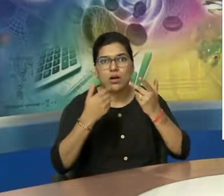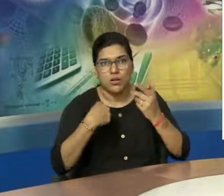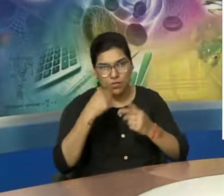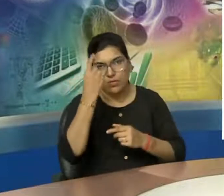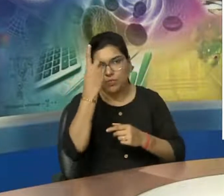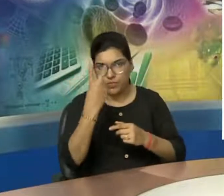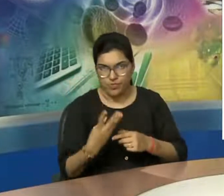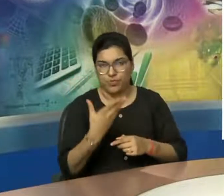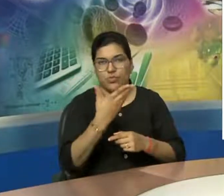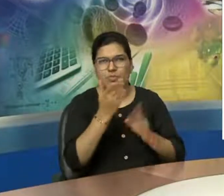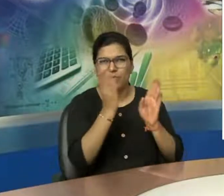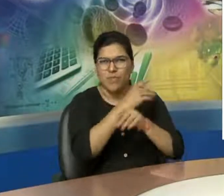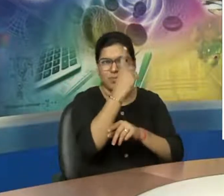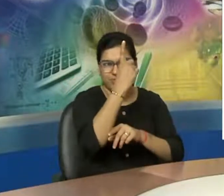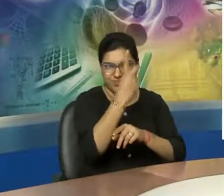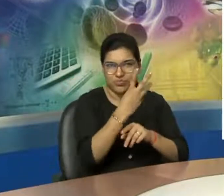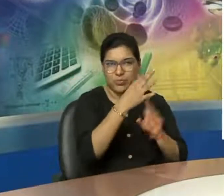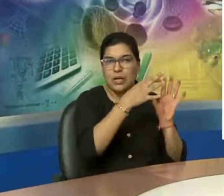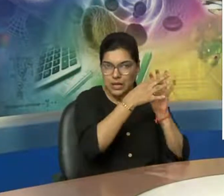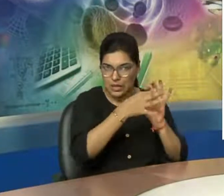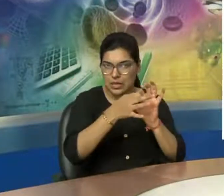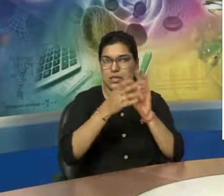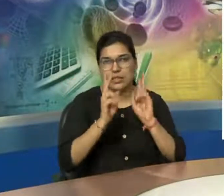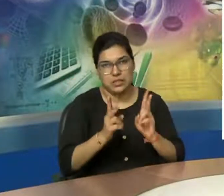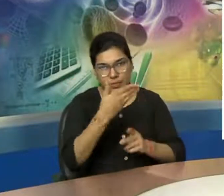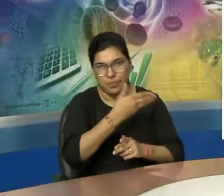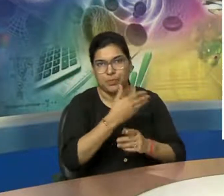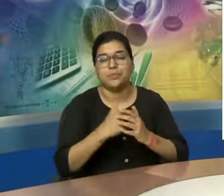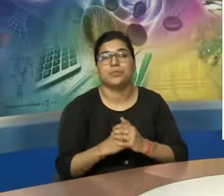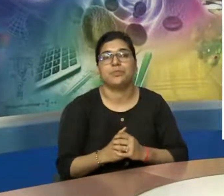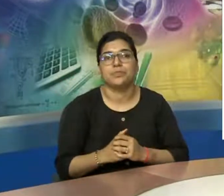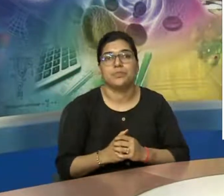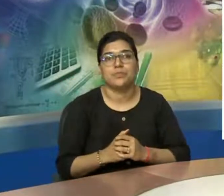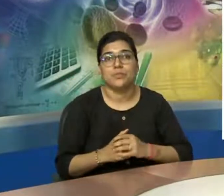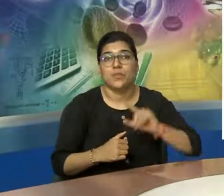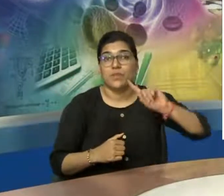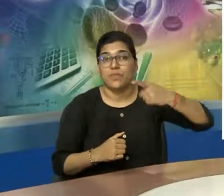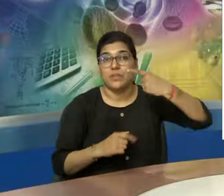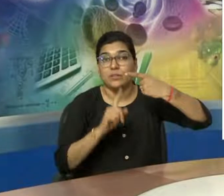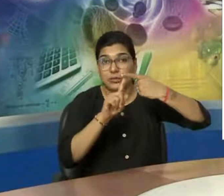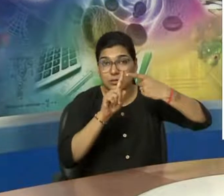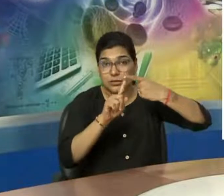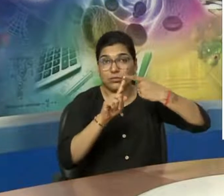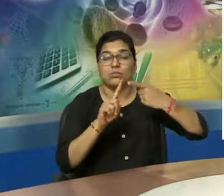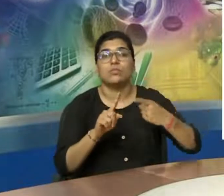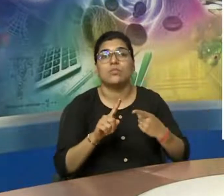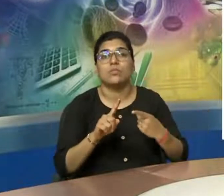So we have understood the names of the levels of ecological organization. The first